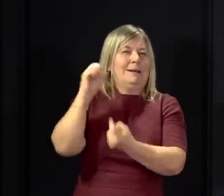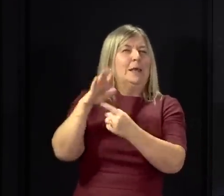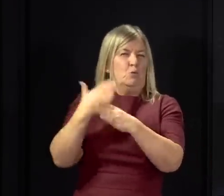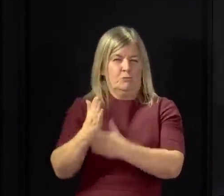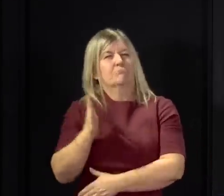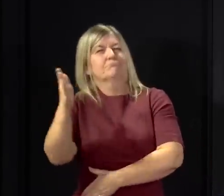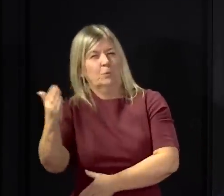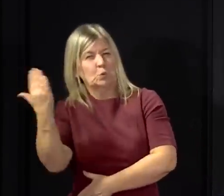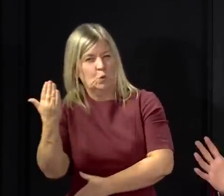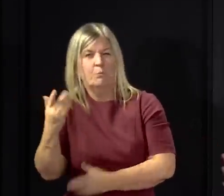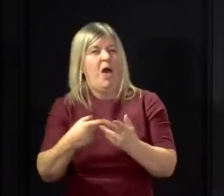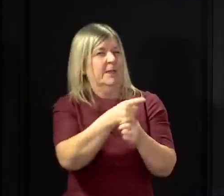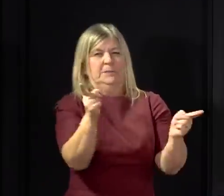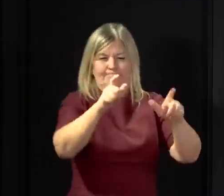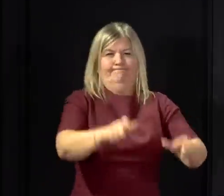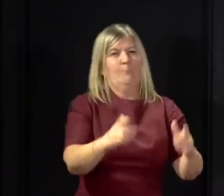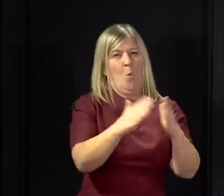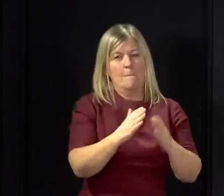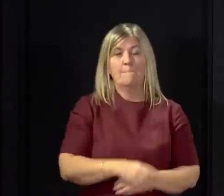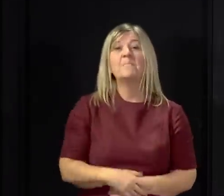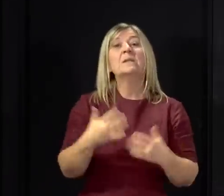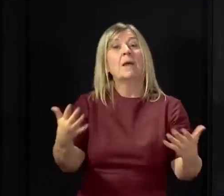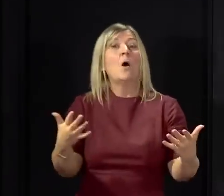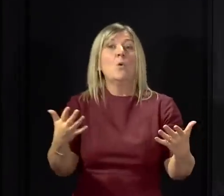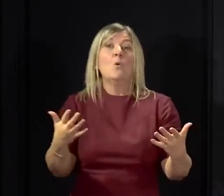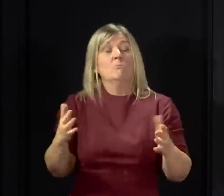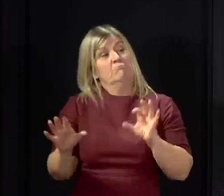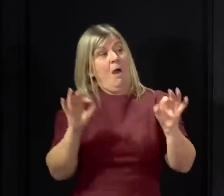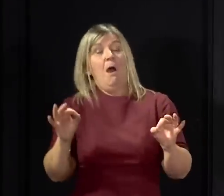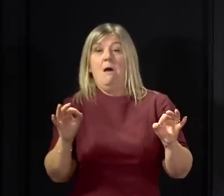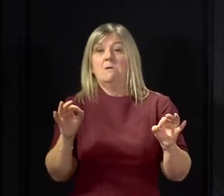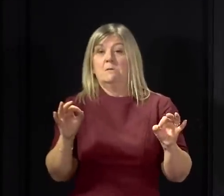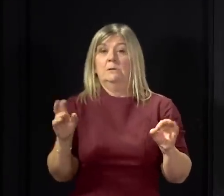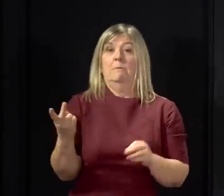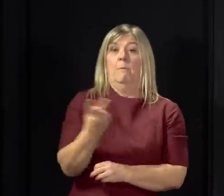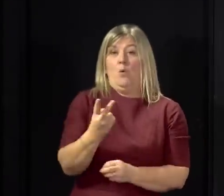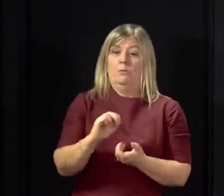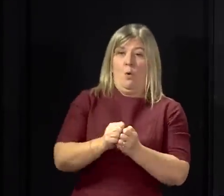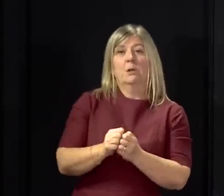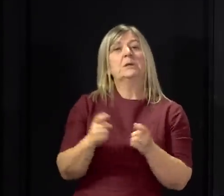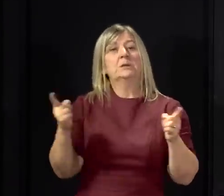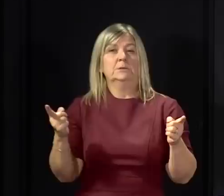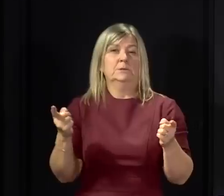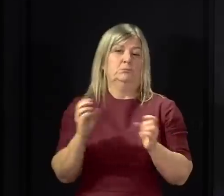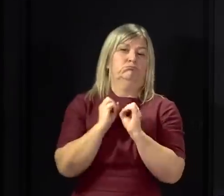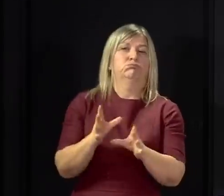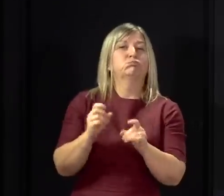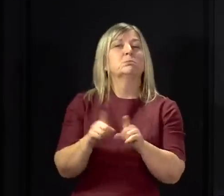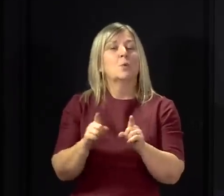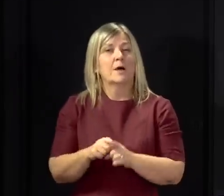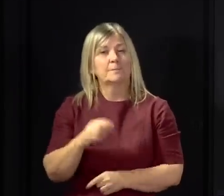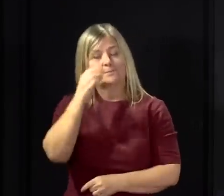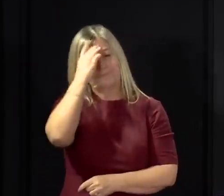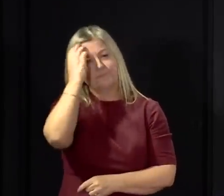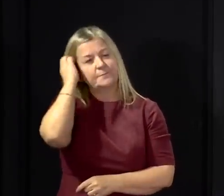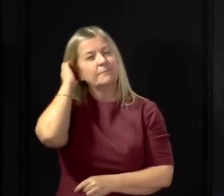Thank you for bearing with me. I'm going to ask the Chief Medical Officer and the National Clinical Director to say a word or two after me.